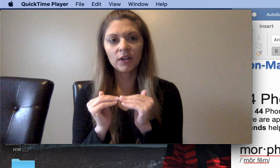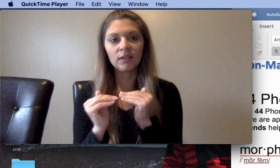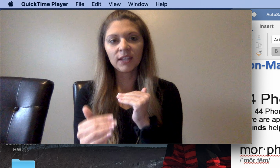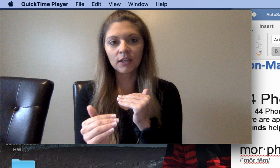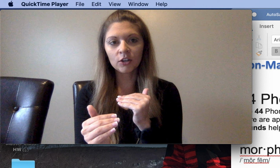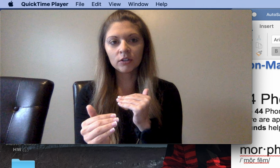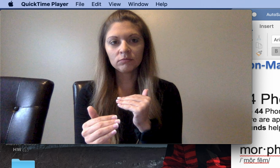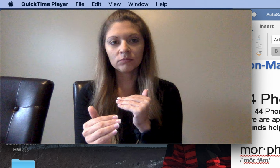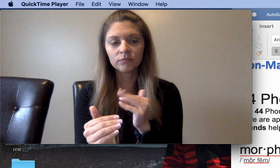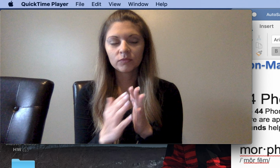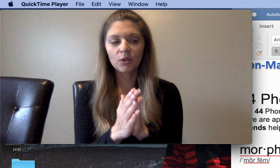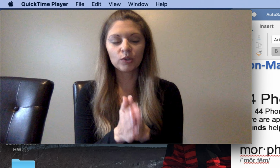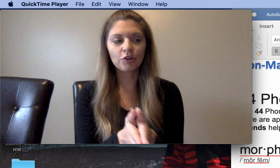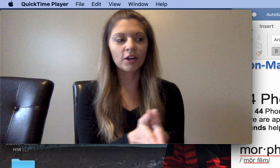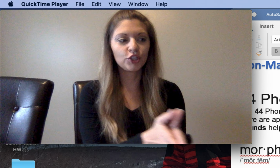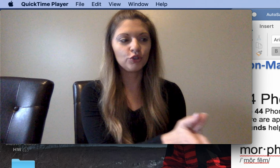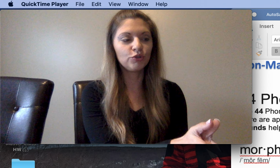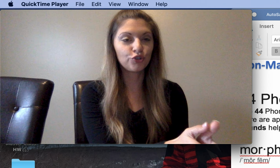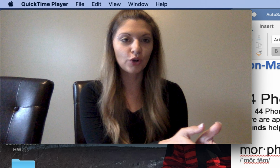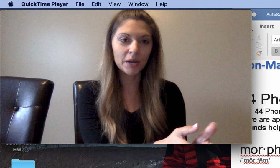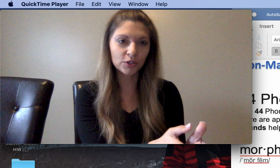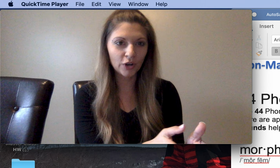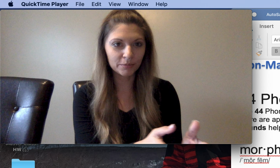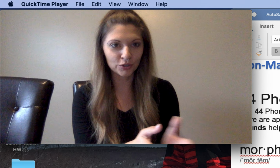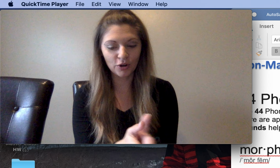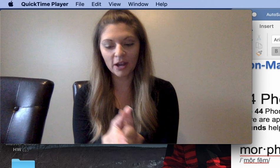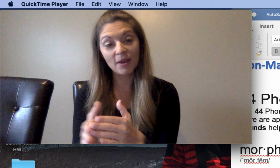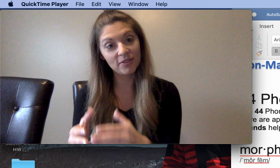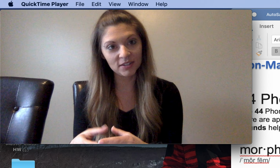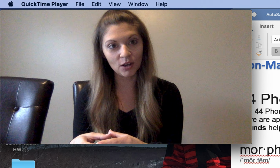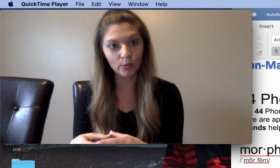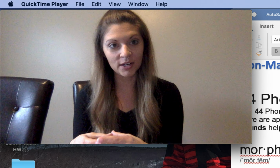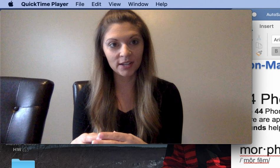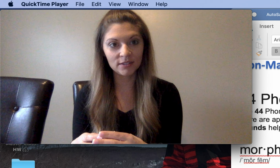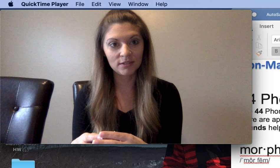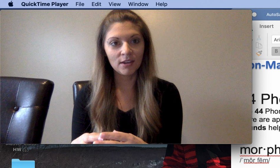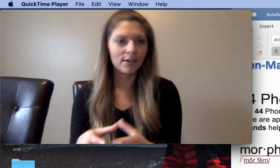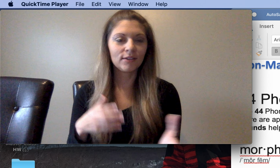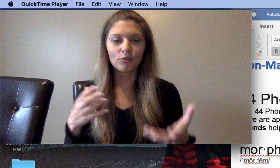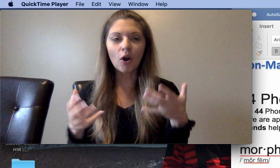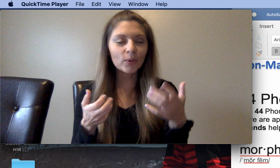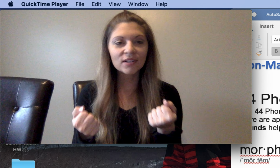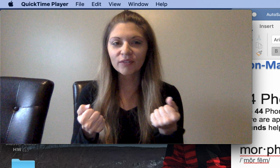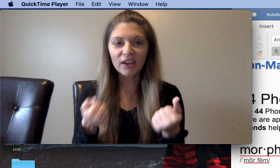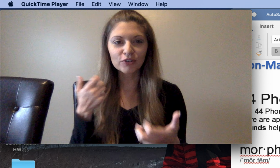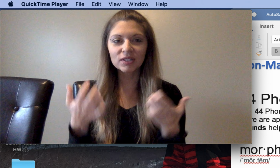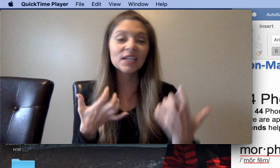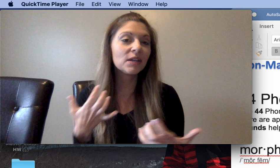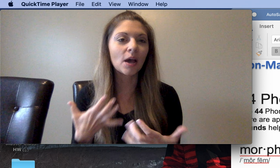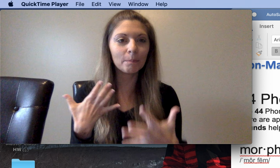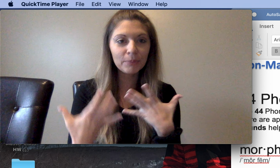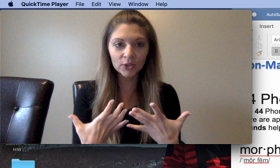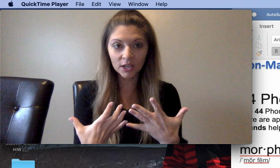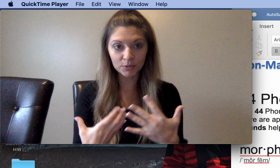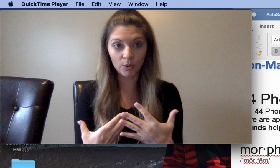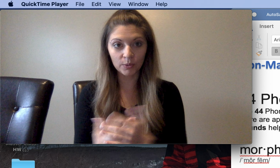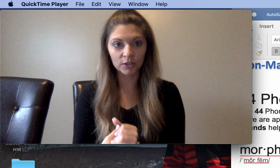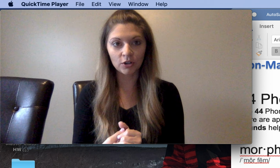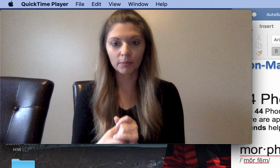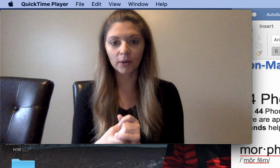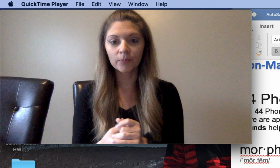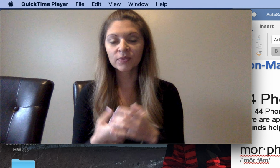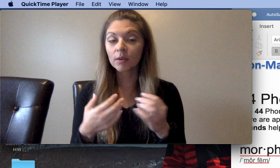it's very linear, and we're taught to describe, and then tell what it is. Always cliffhangers, leading up, building up to